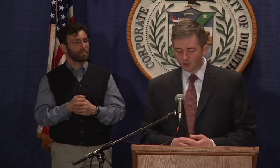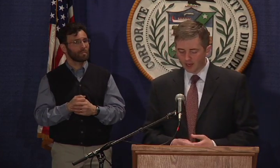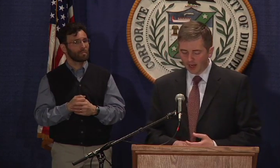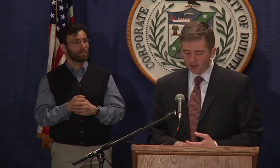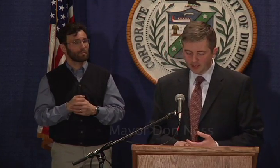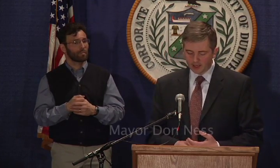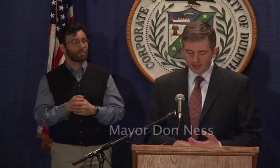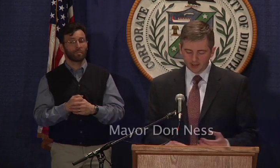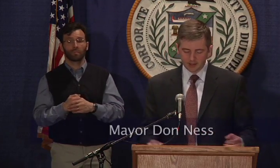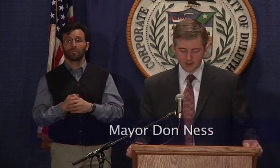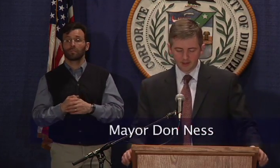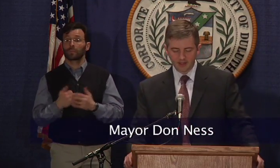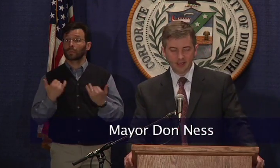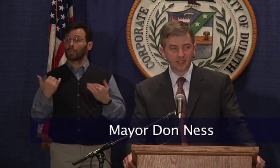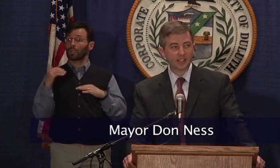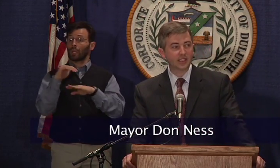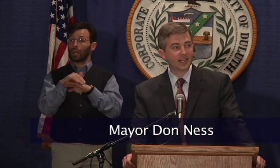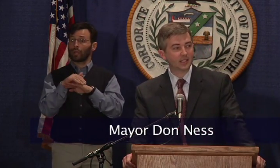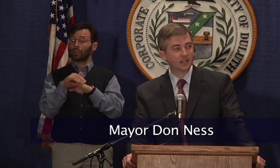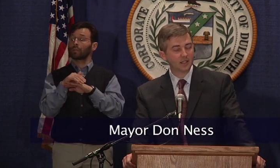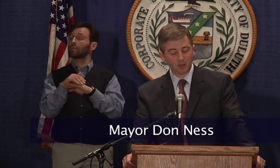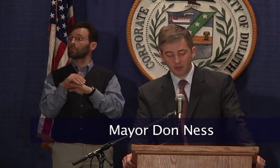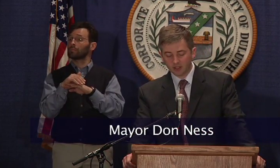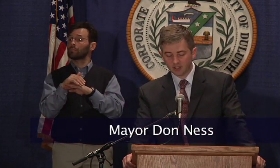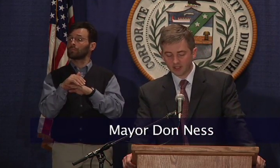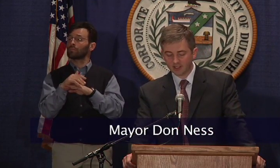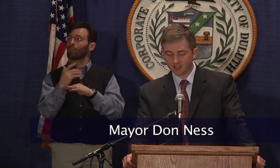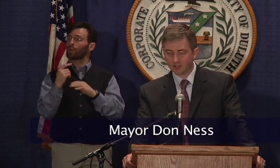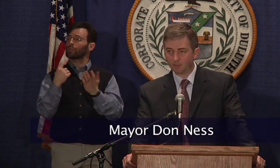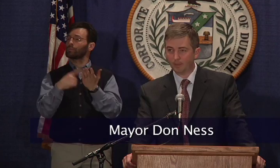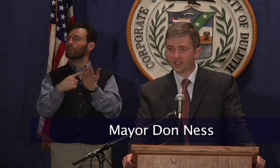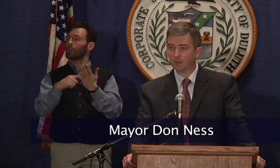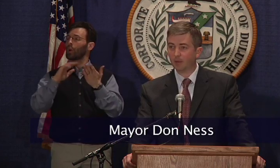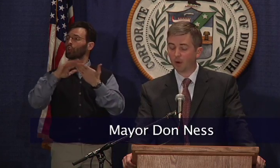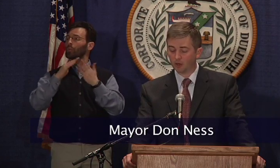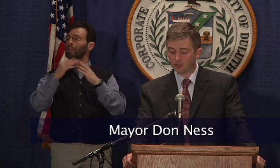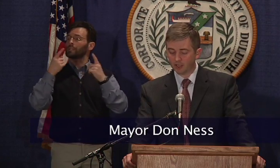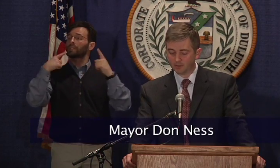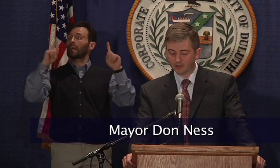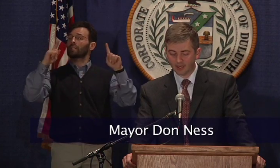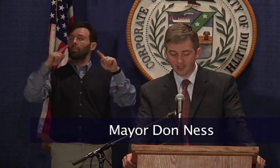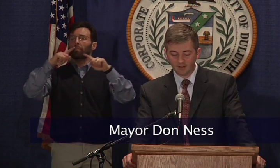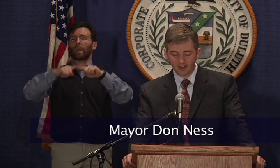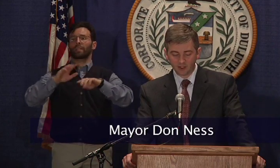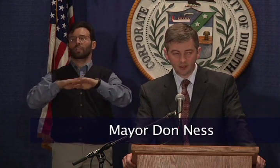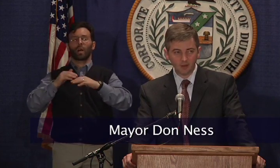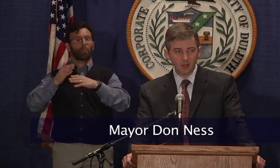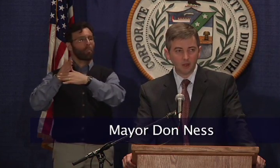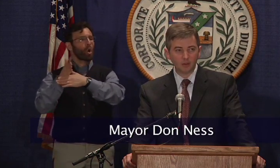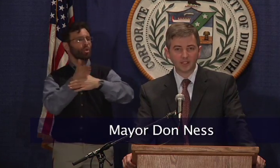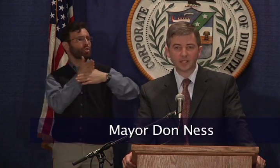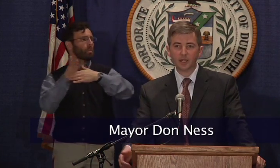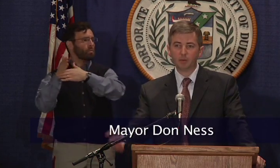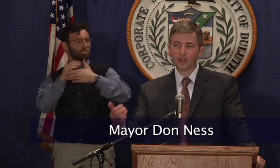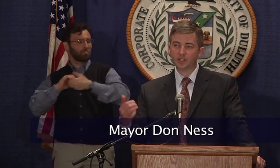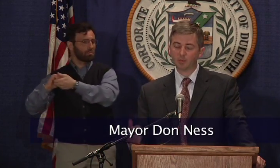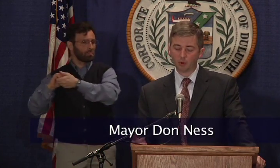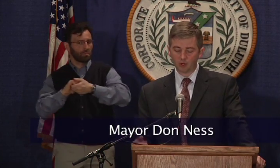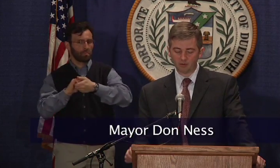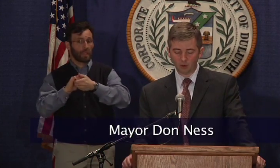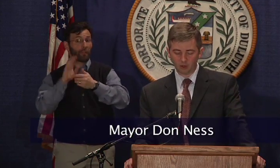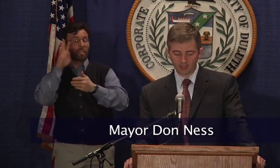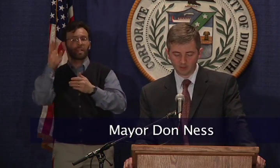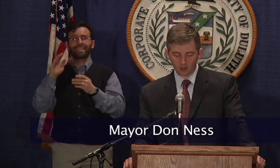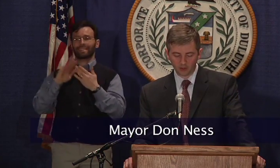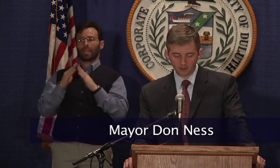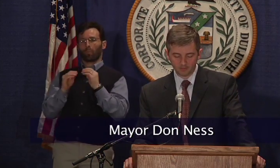We also want to highlight tonight the successes, the community successes based upon partnerships and innovation, with the city playing a